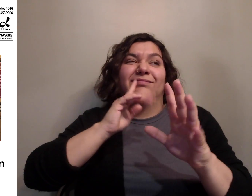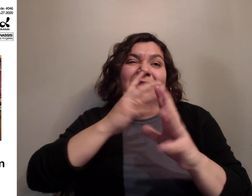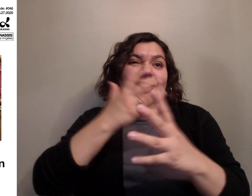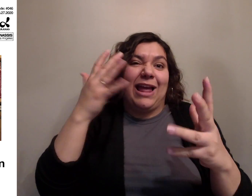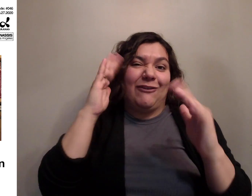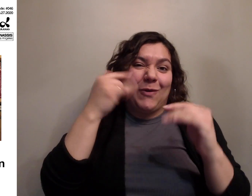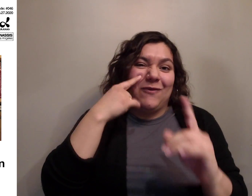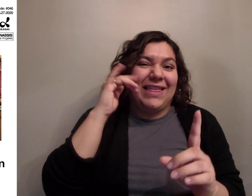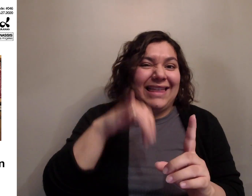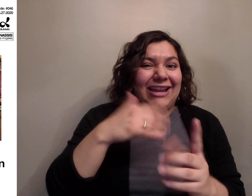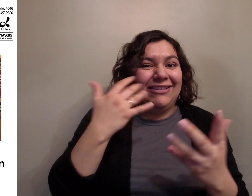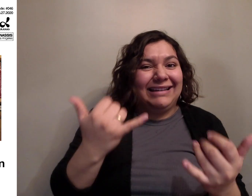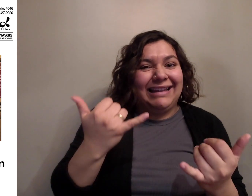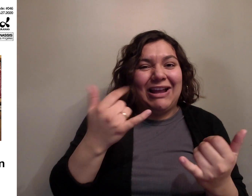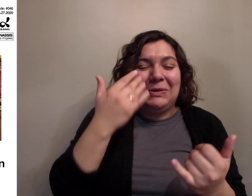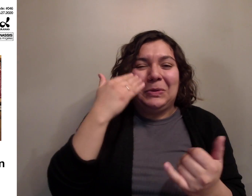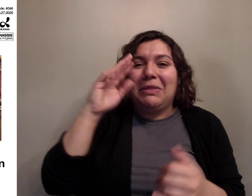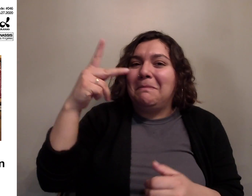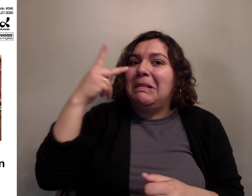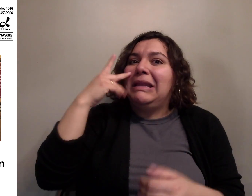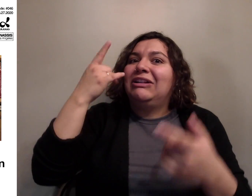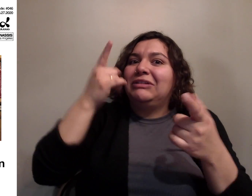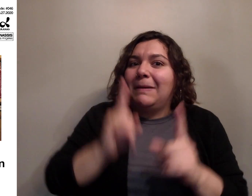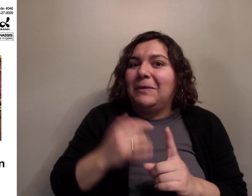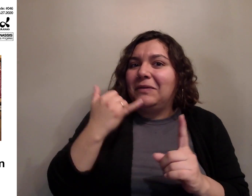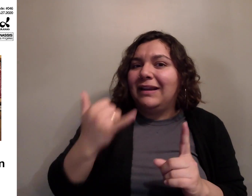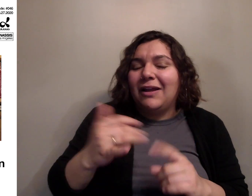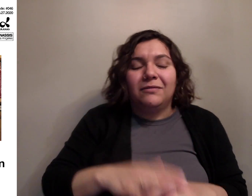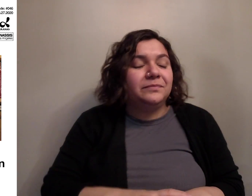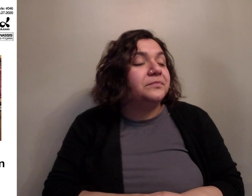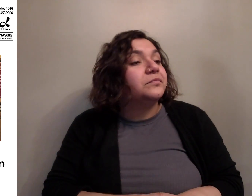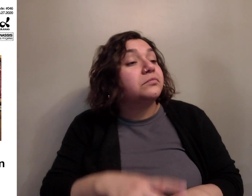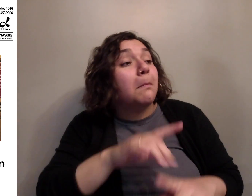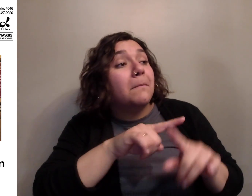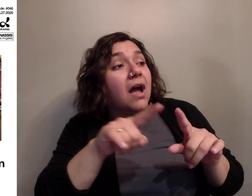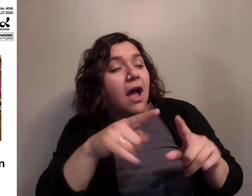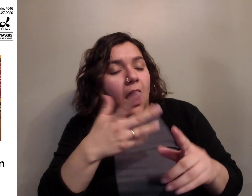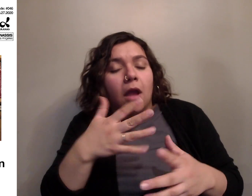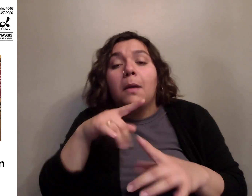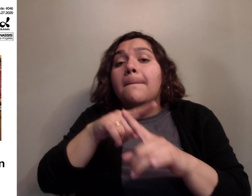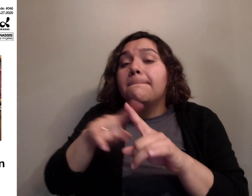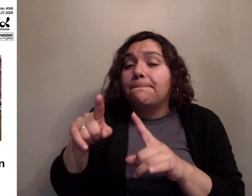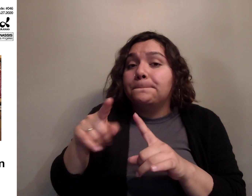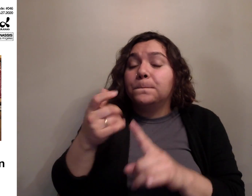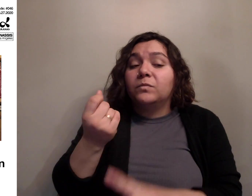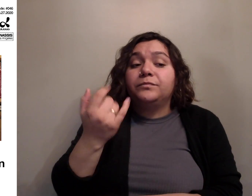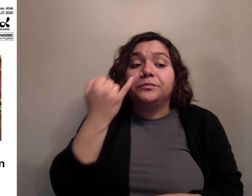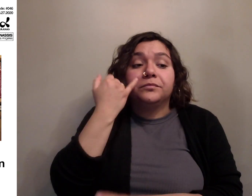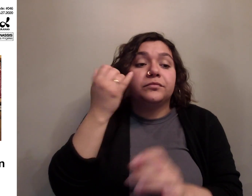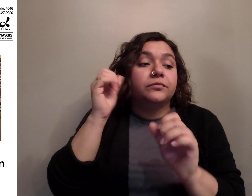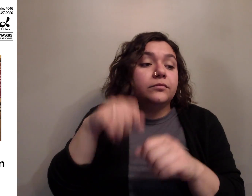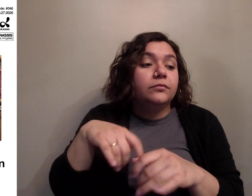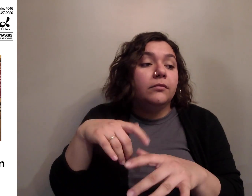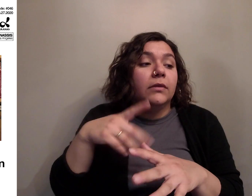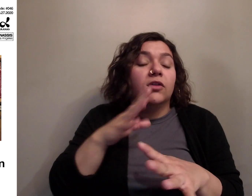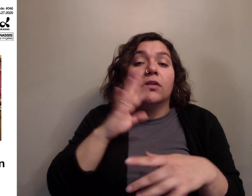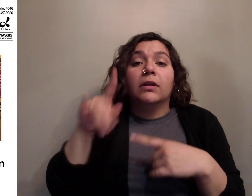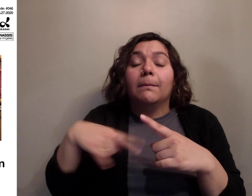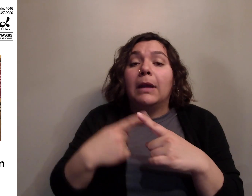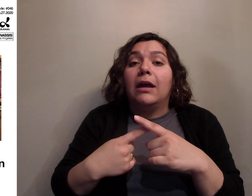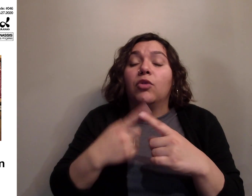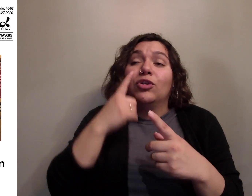I don't have great hopes for that, just because of the political conditions we find ourselves in. But